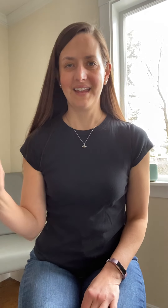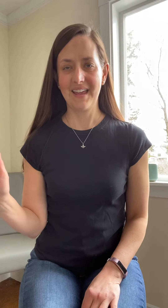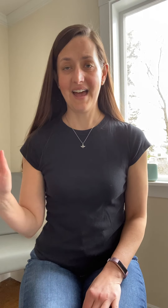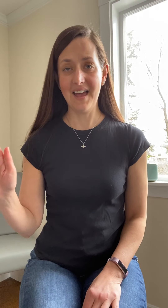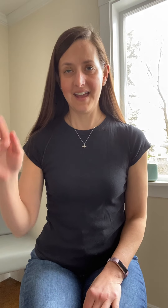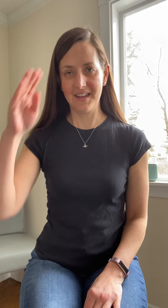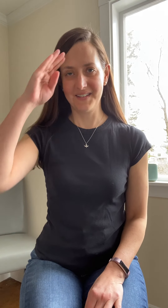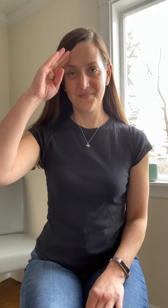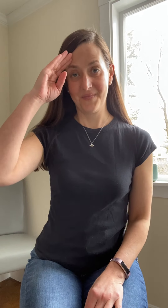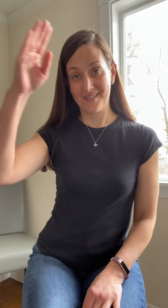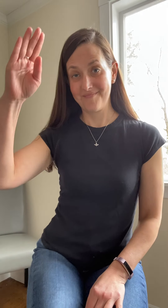Hi,